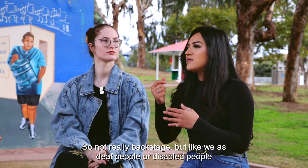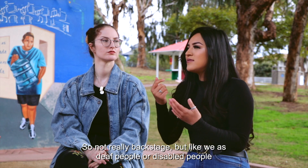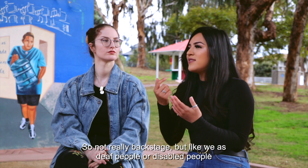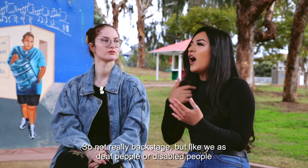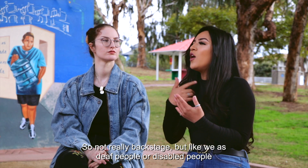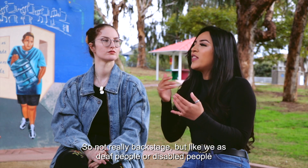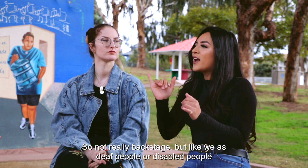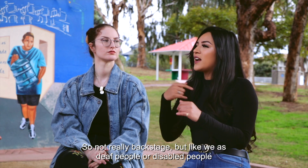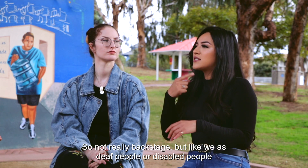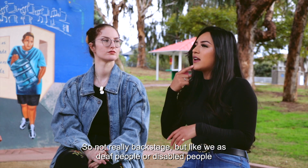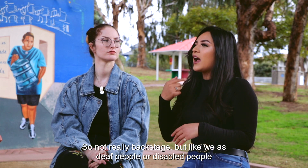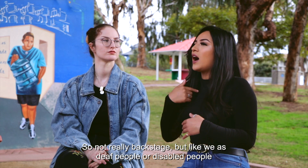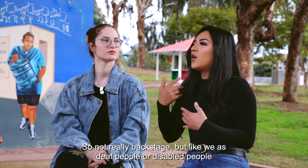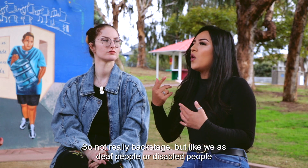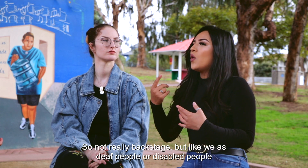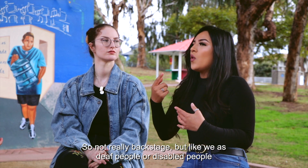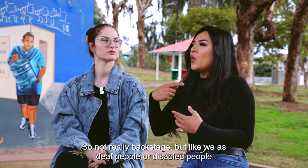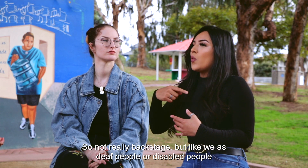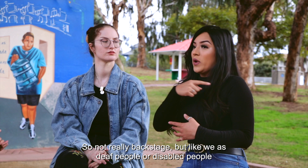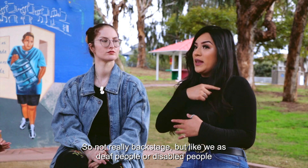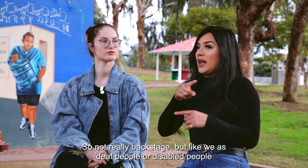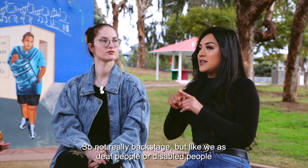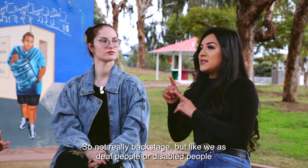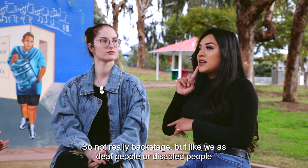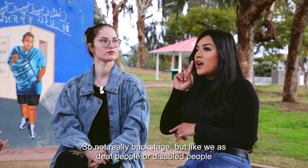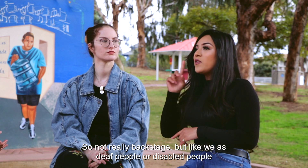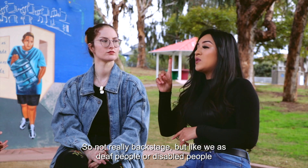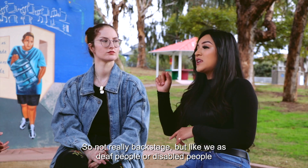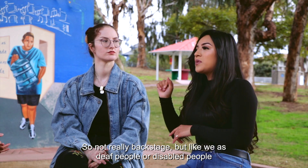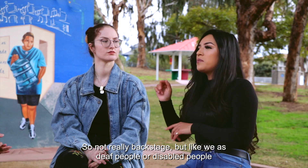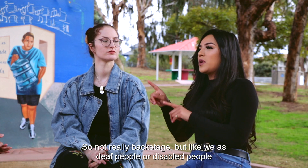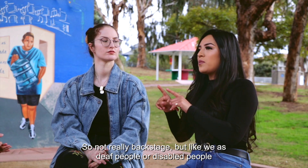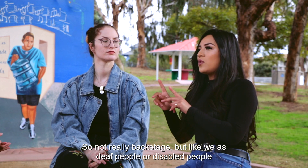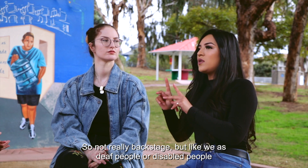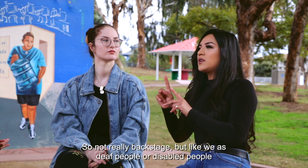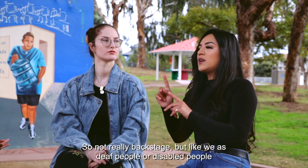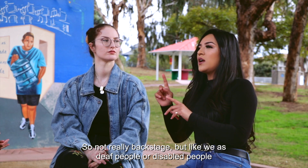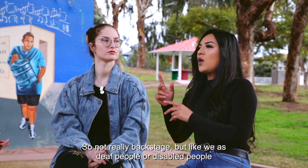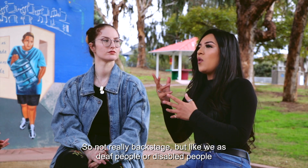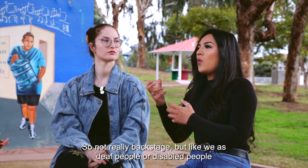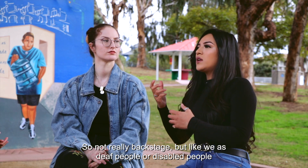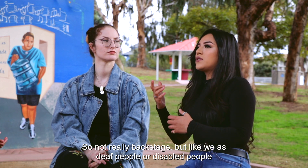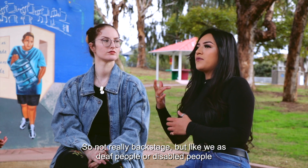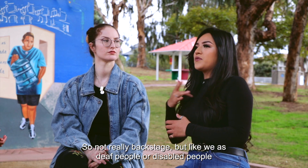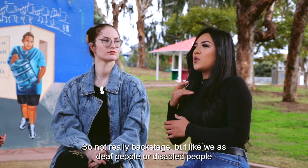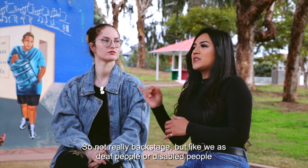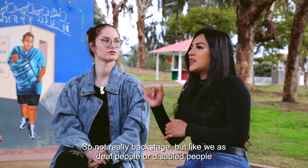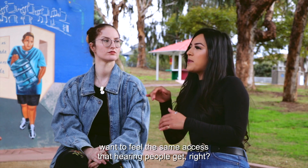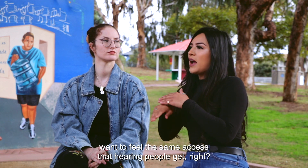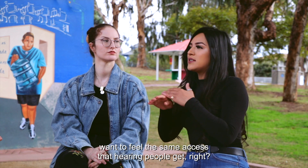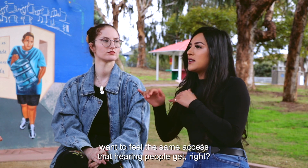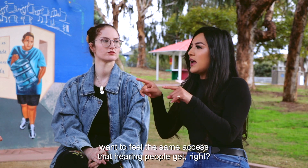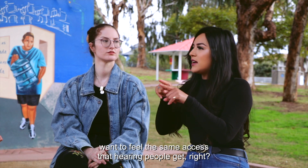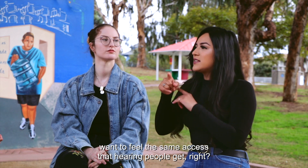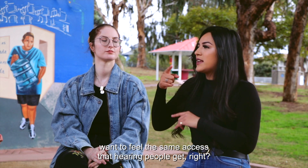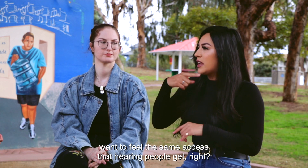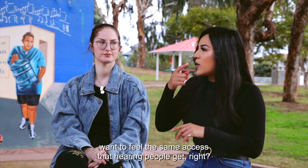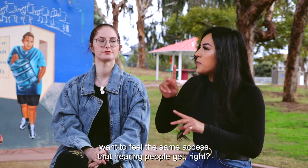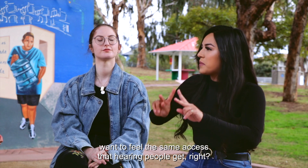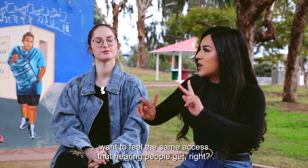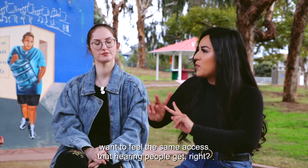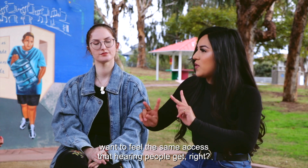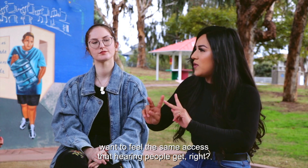So not really backstage, but like we as deaf people or disabled people want to feel the